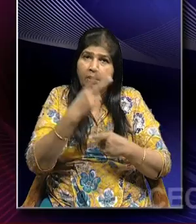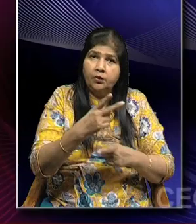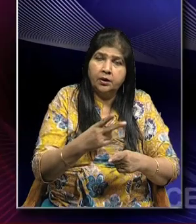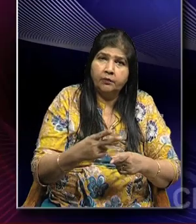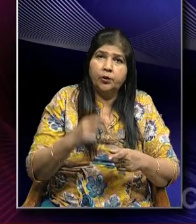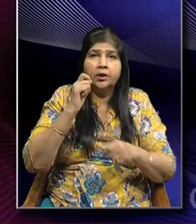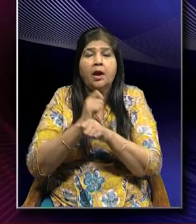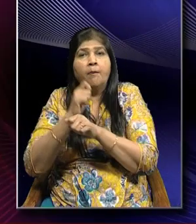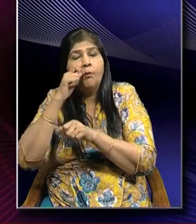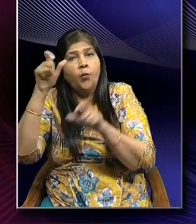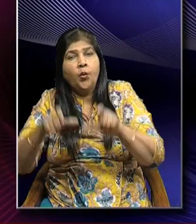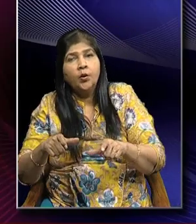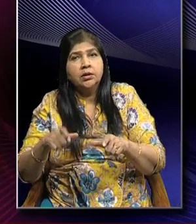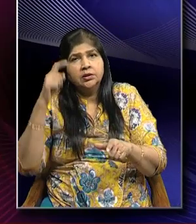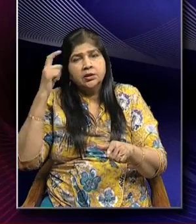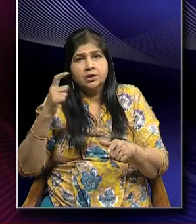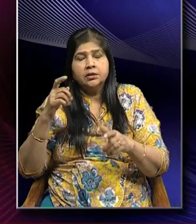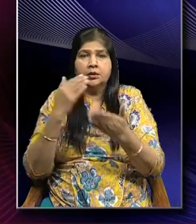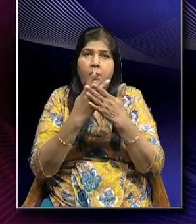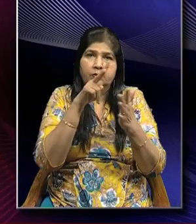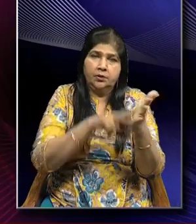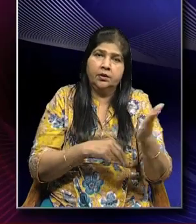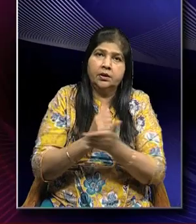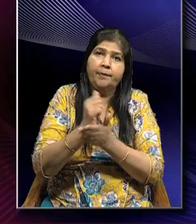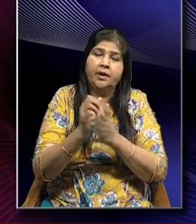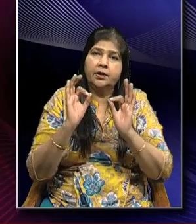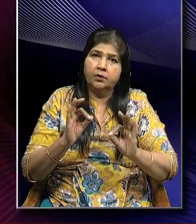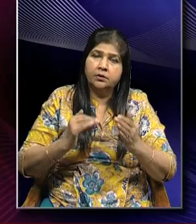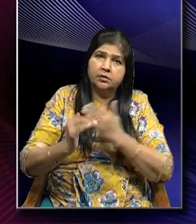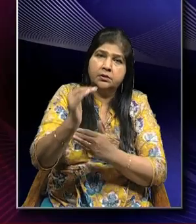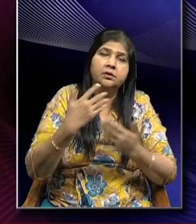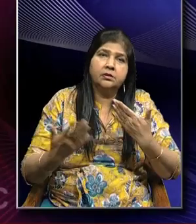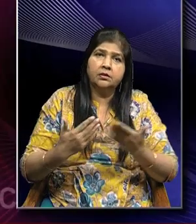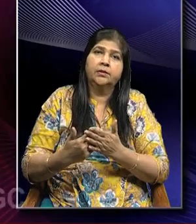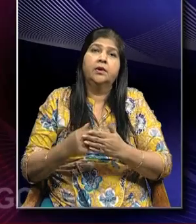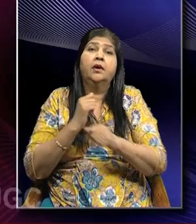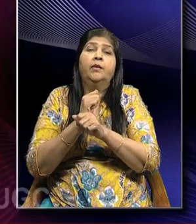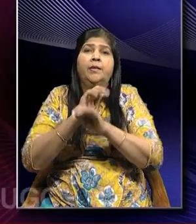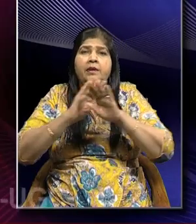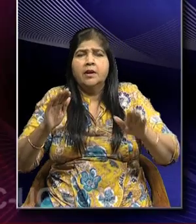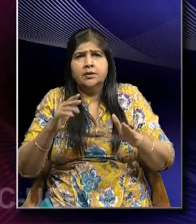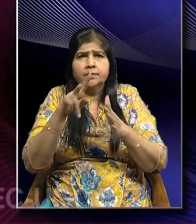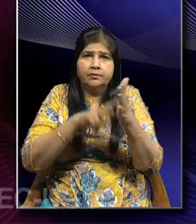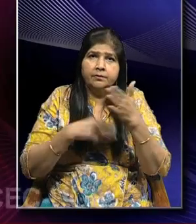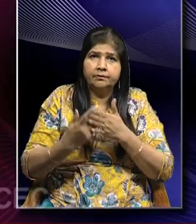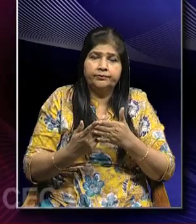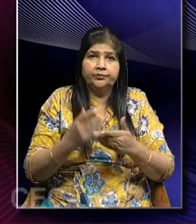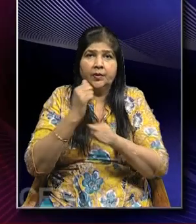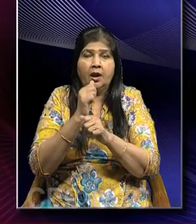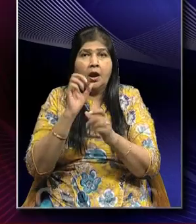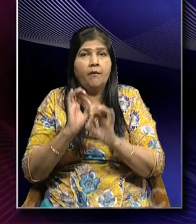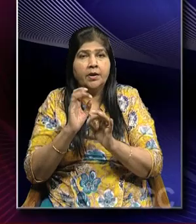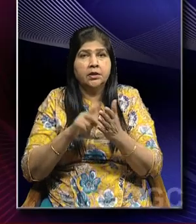for the ESG concerns. So their practices are sustainable, they are working in a transparent manner, their governance